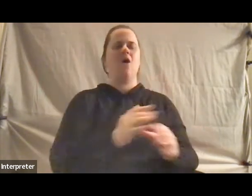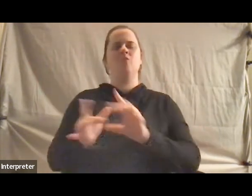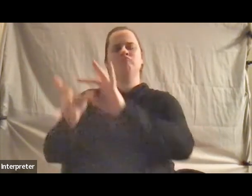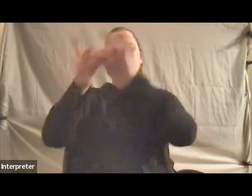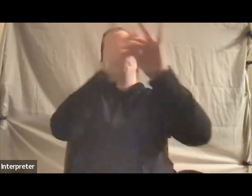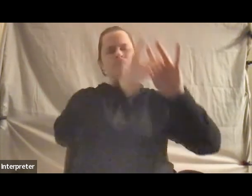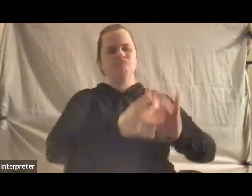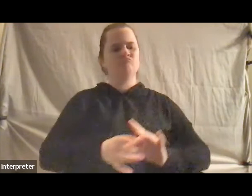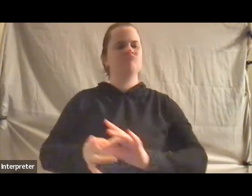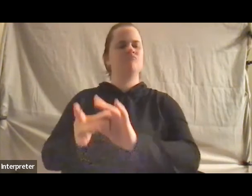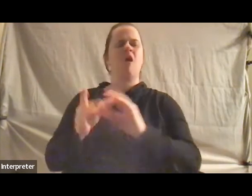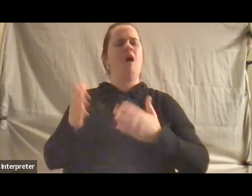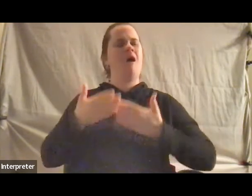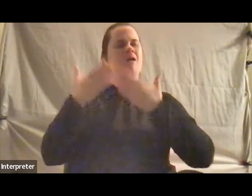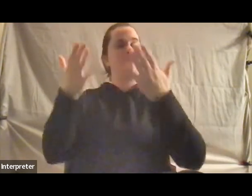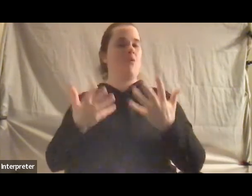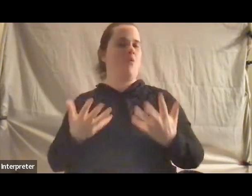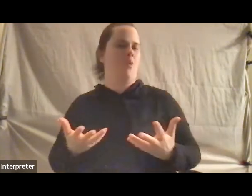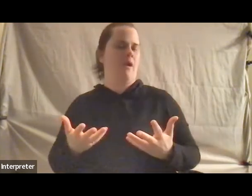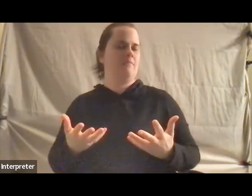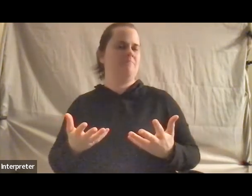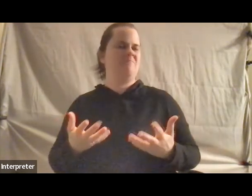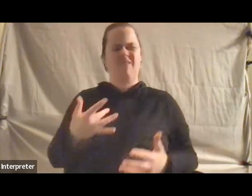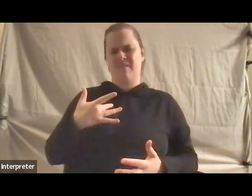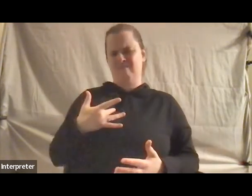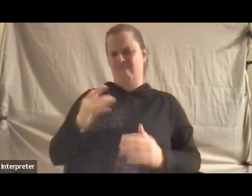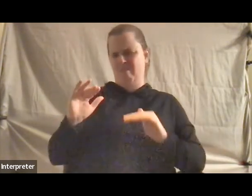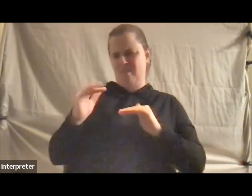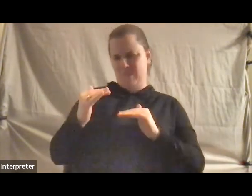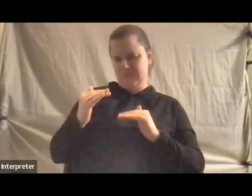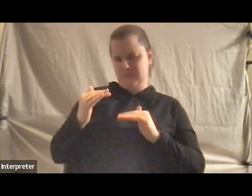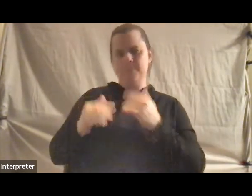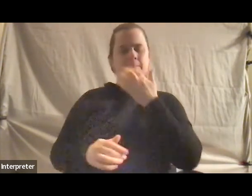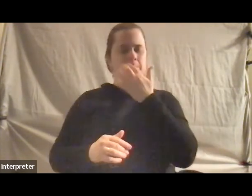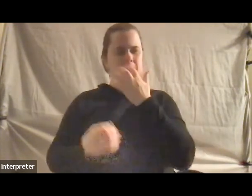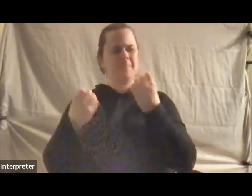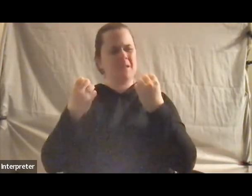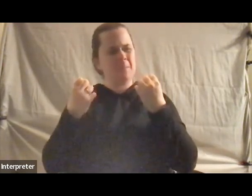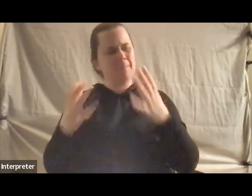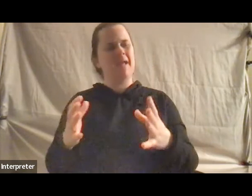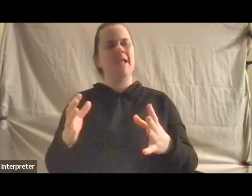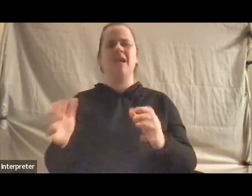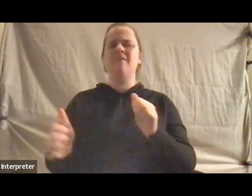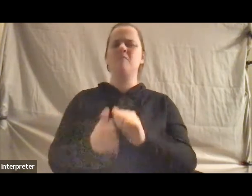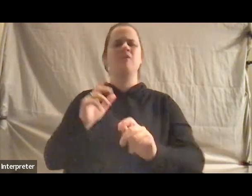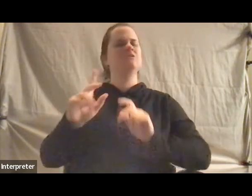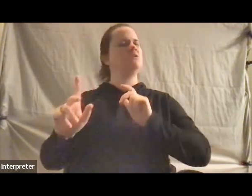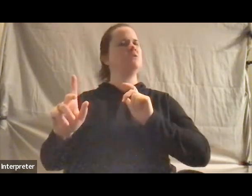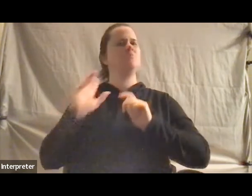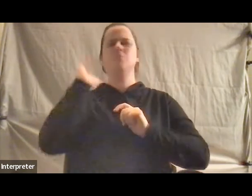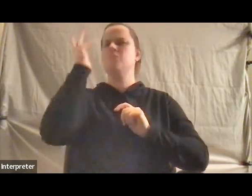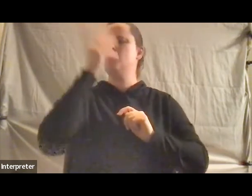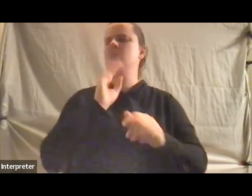offers can sometimes be limited. Many of the most beautiful songs are more